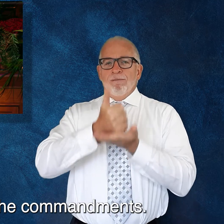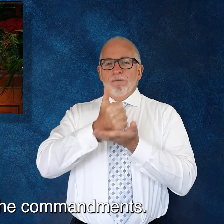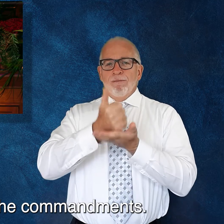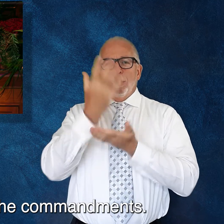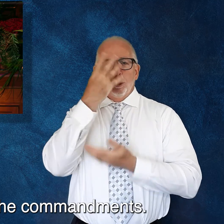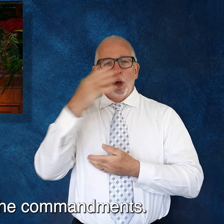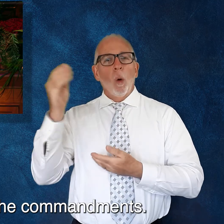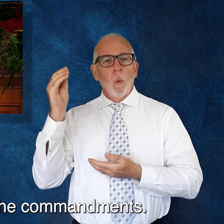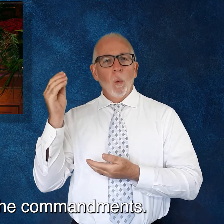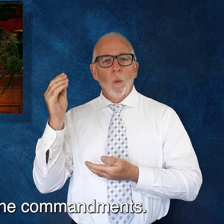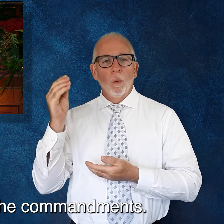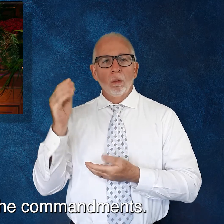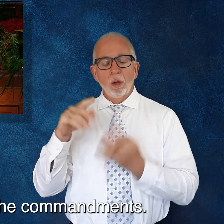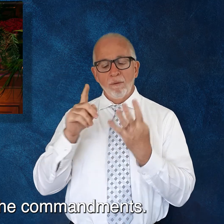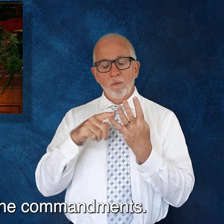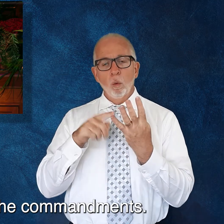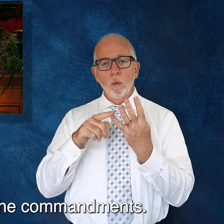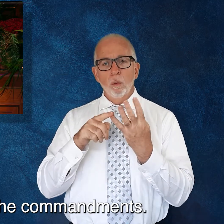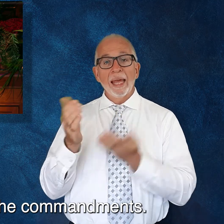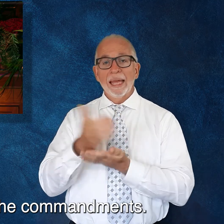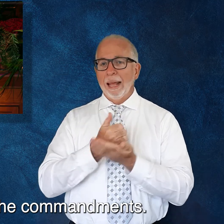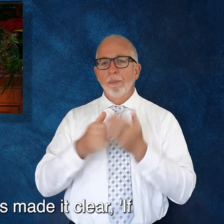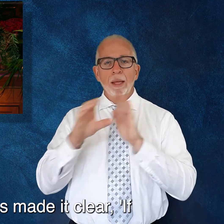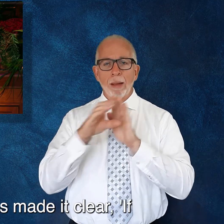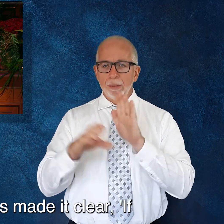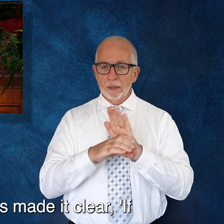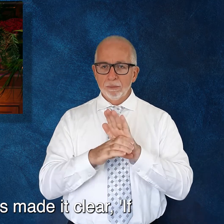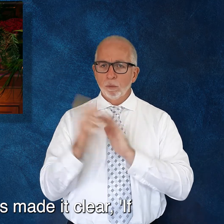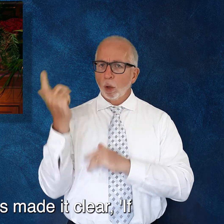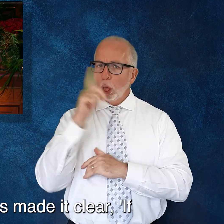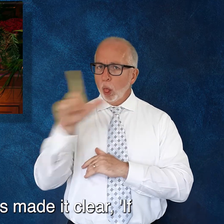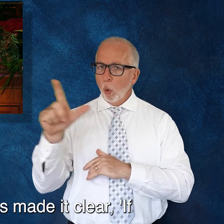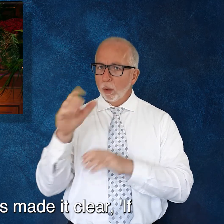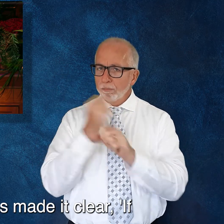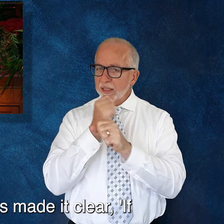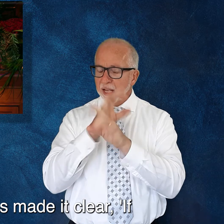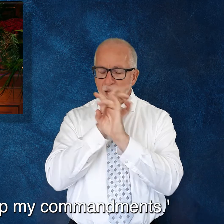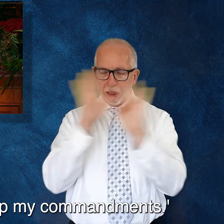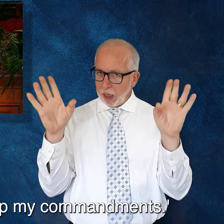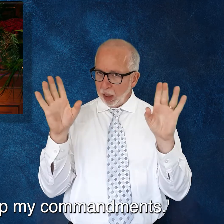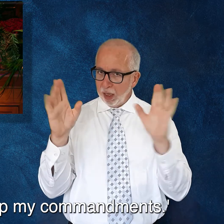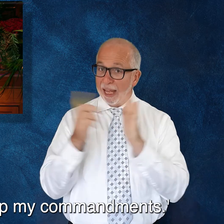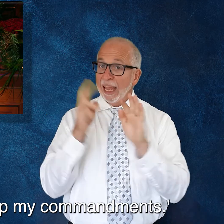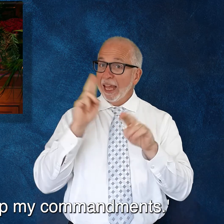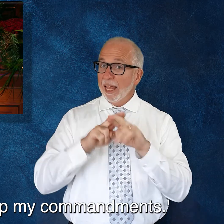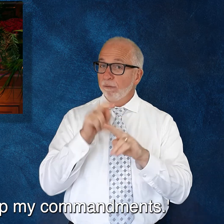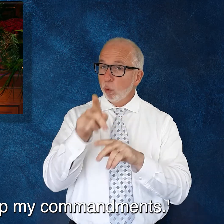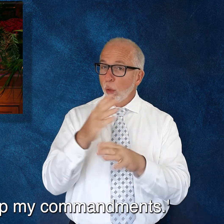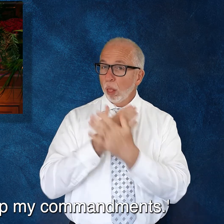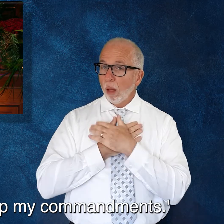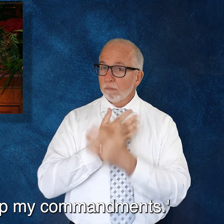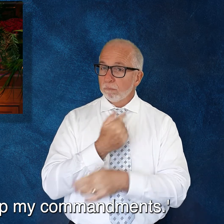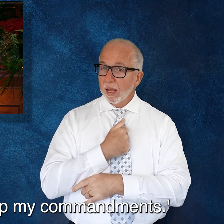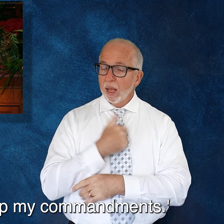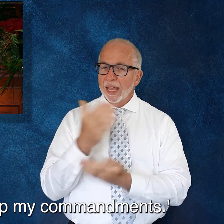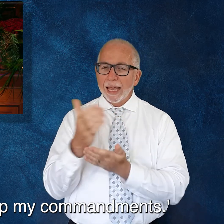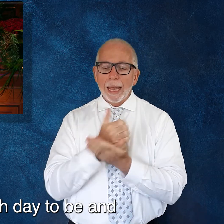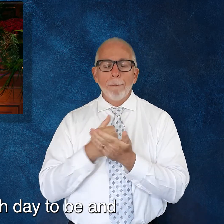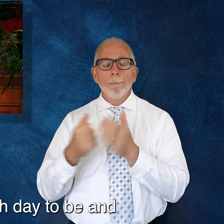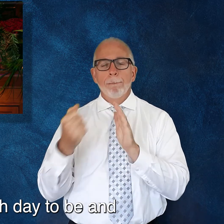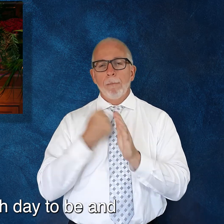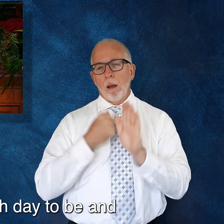Fourth, keep the commandments. The Lord has made it clear, If ye love me, keep my commandments.